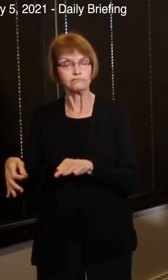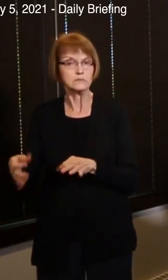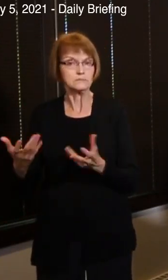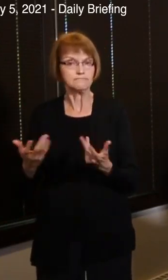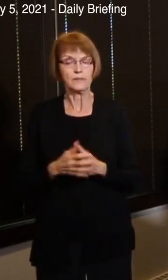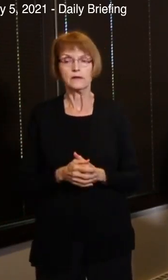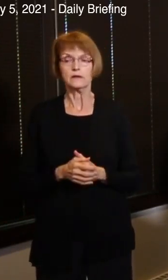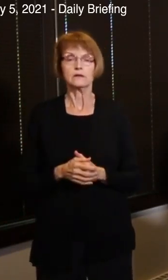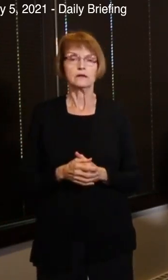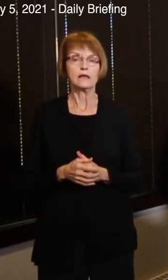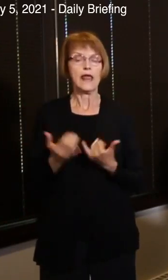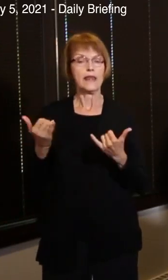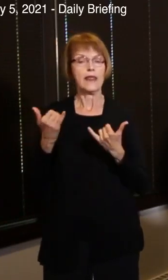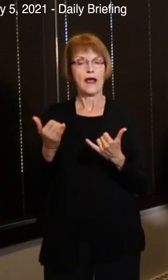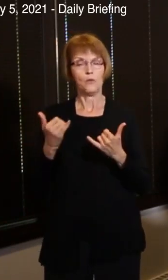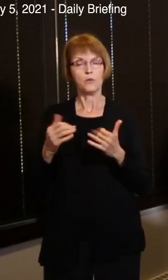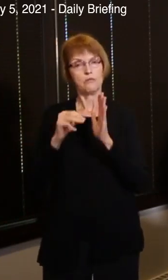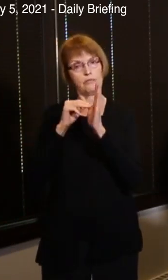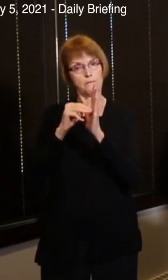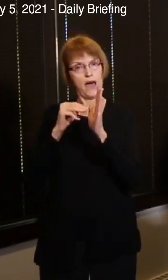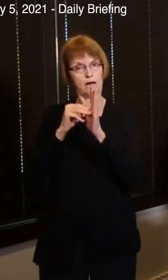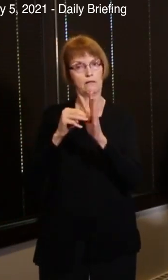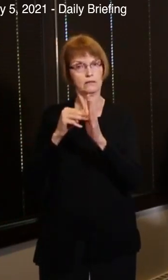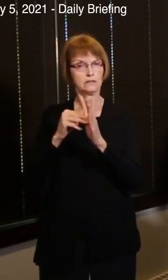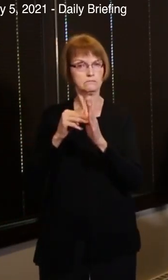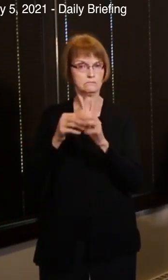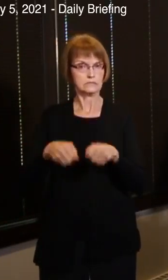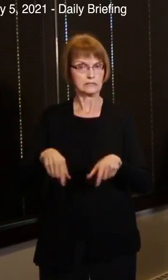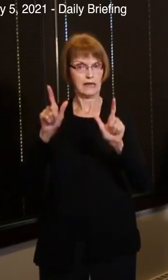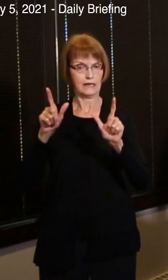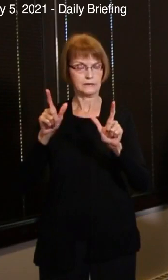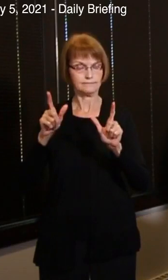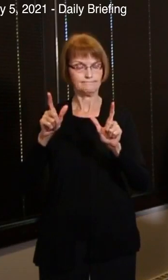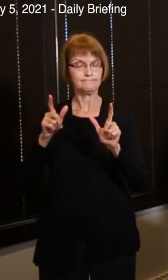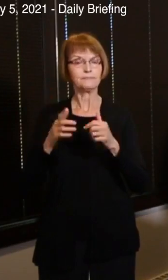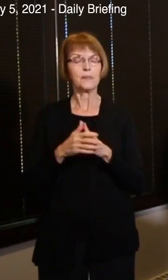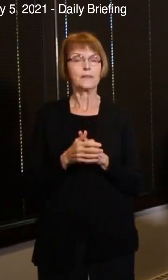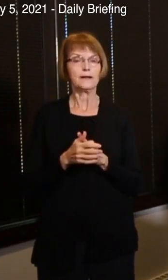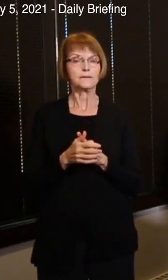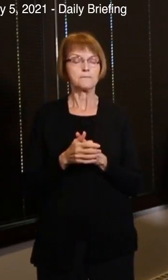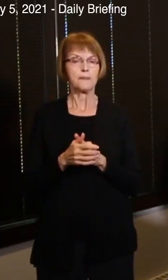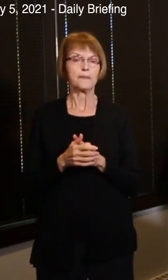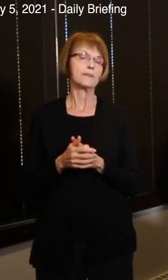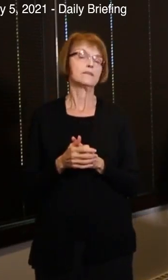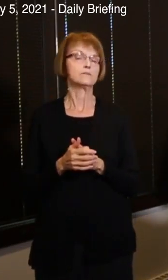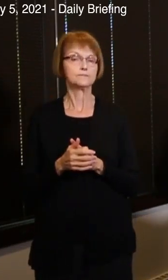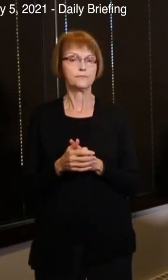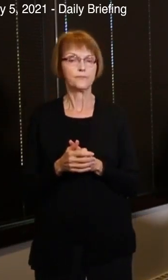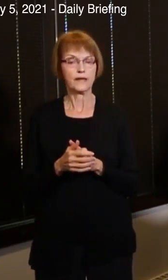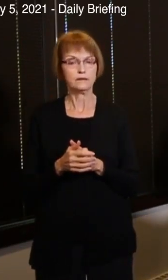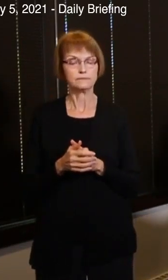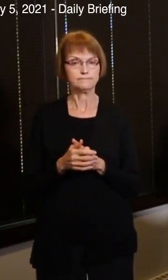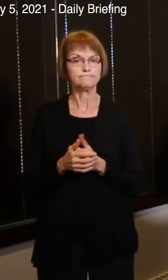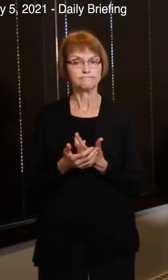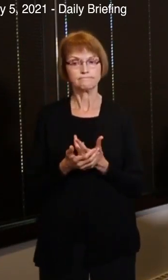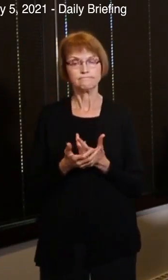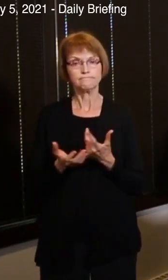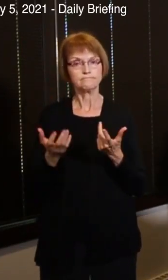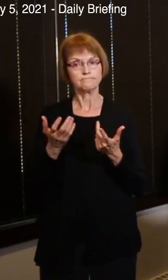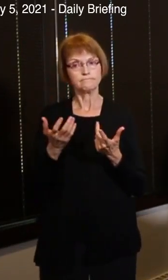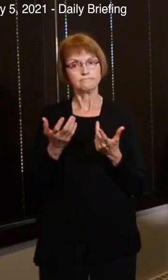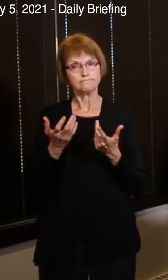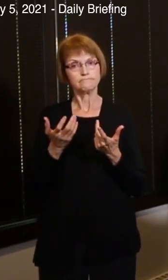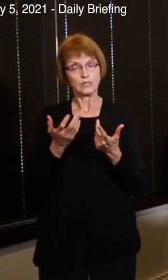Okay, moving on to some of our modeling slides. Apologize. Our cases or our